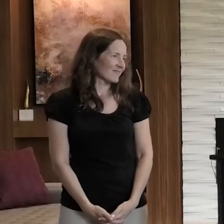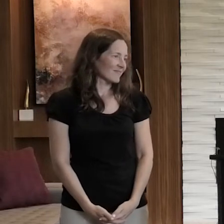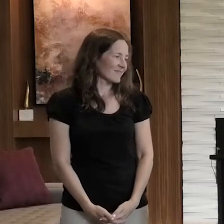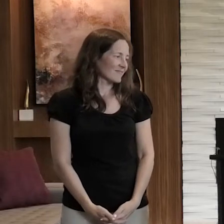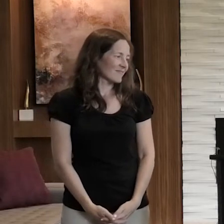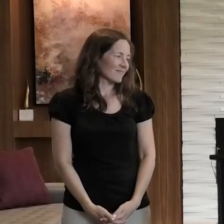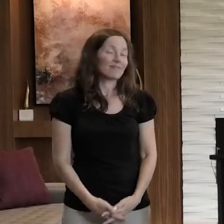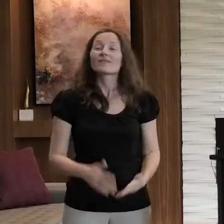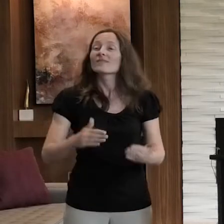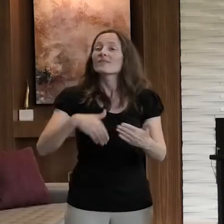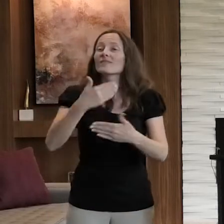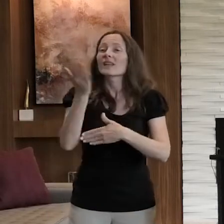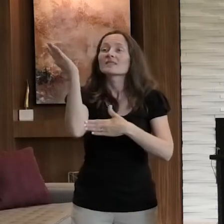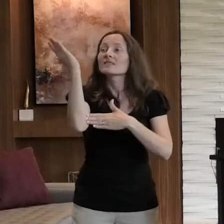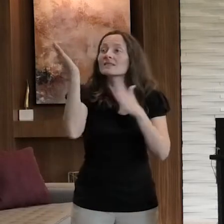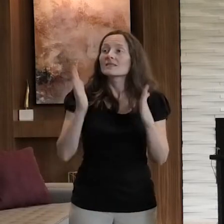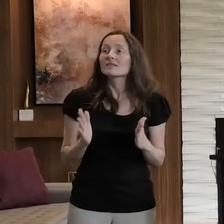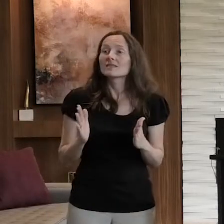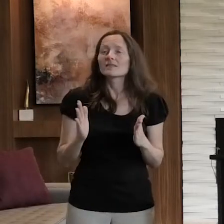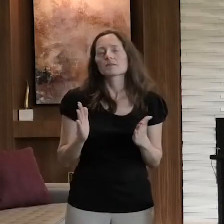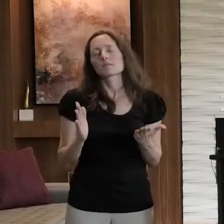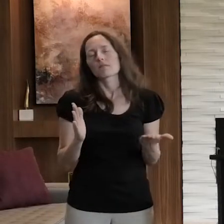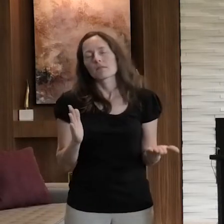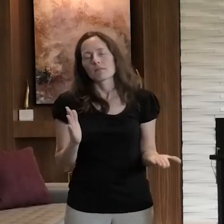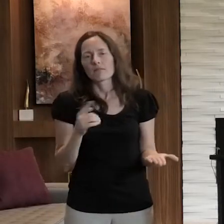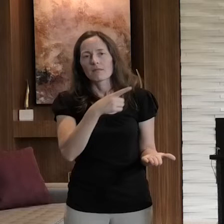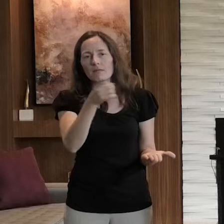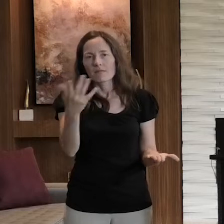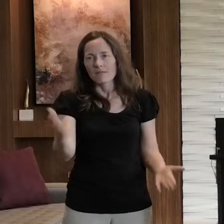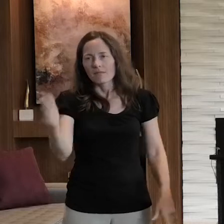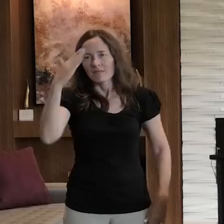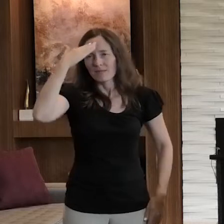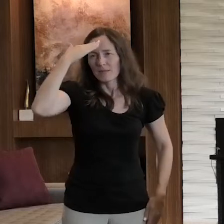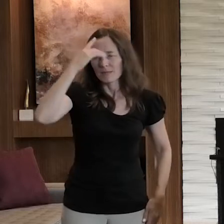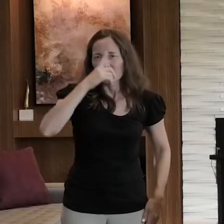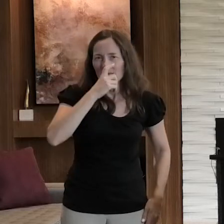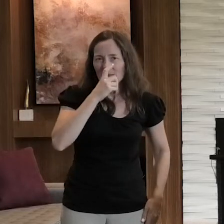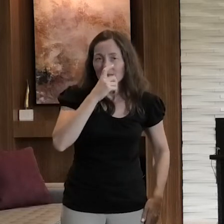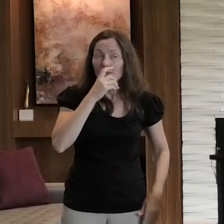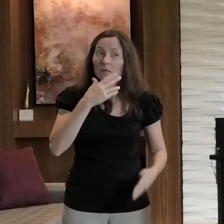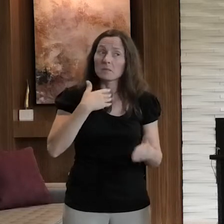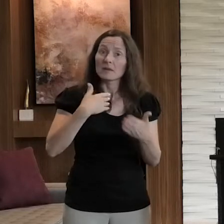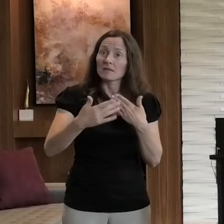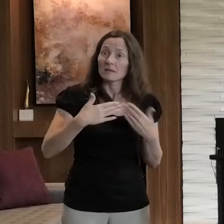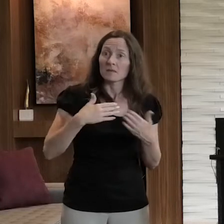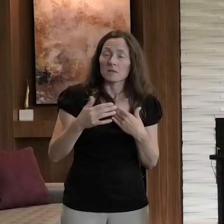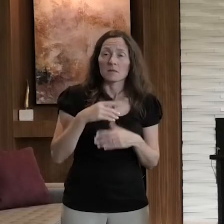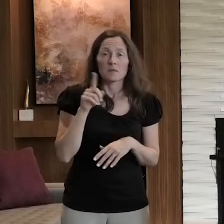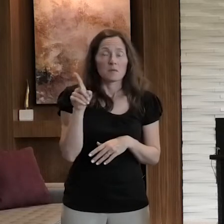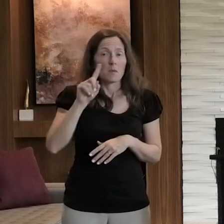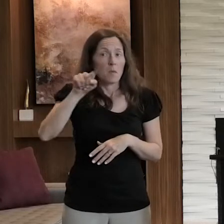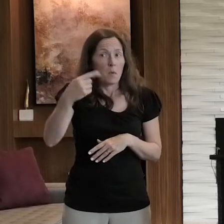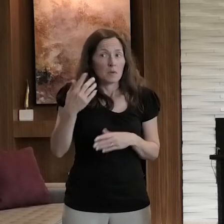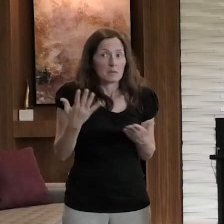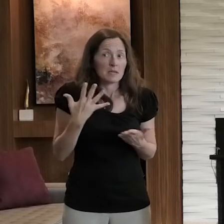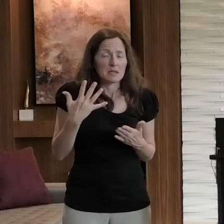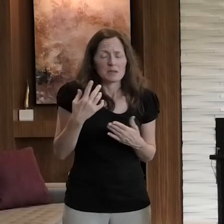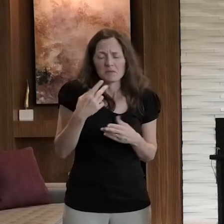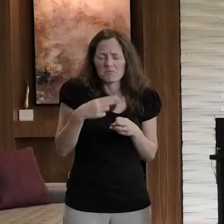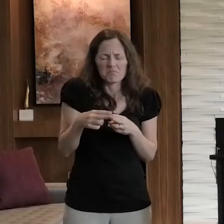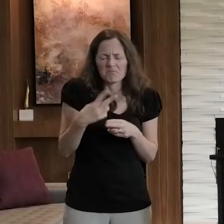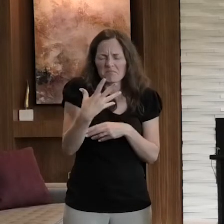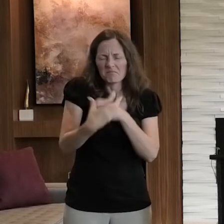So our next speaker, I don't think needs an introduction from anyone, even though he's only been in Columbia or Howard County for about 5